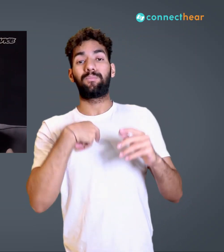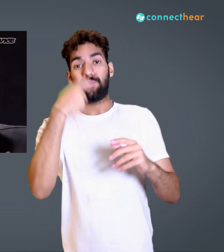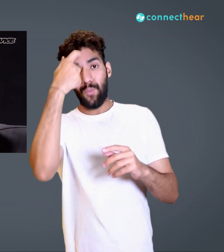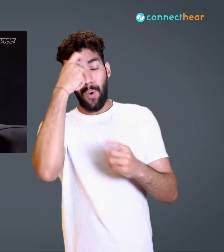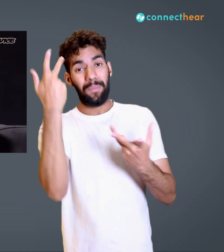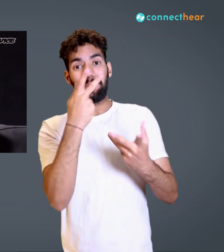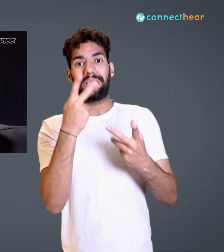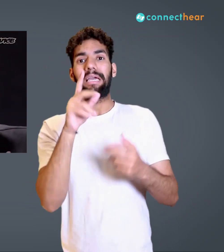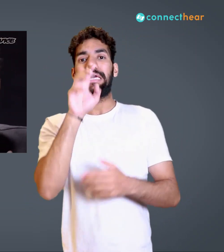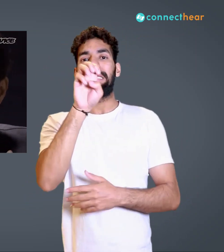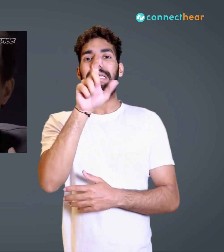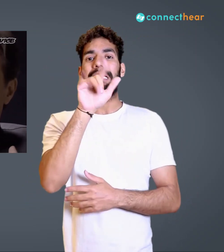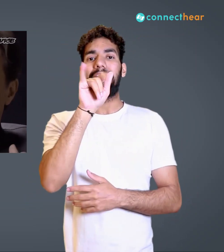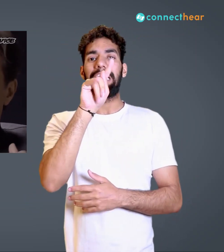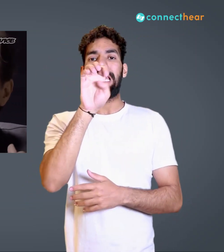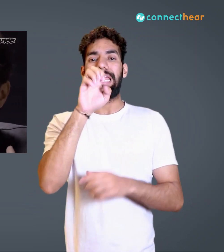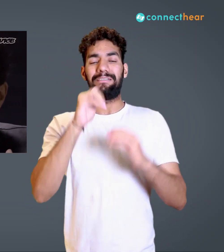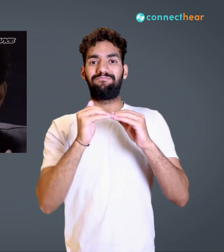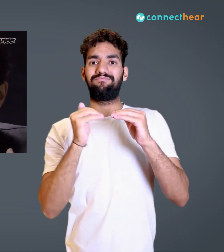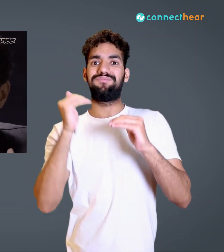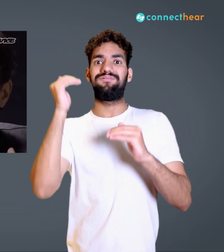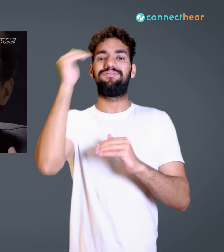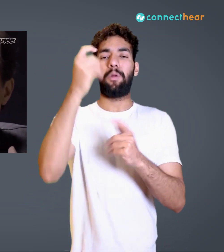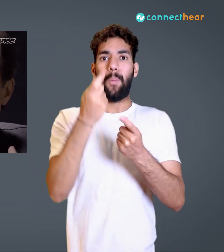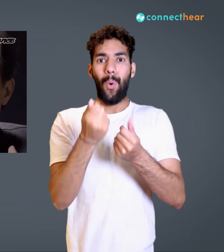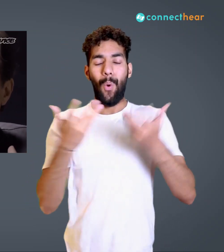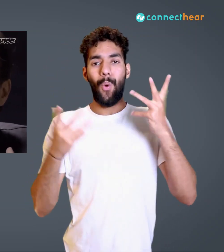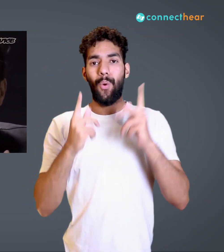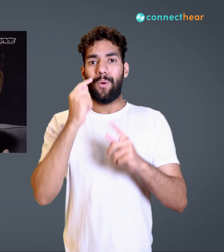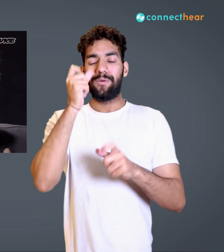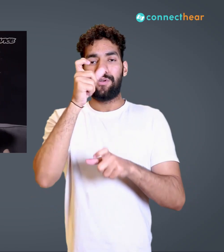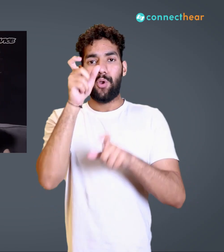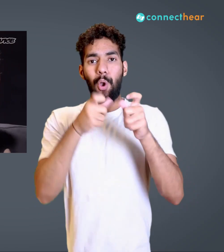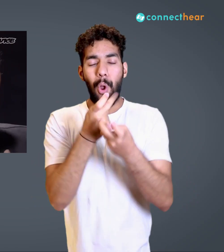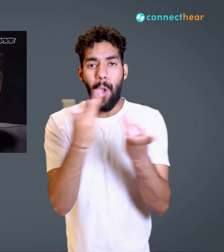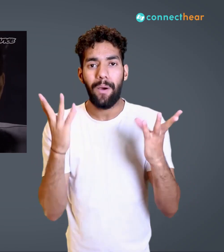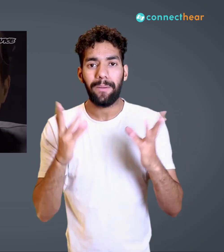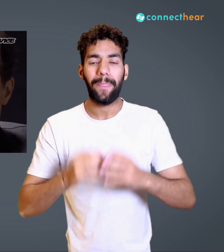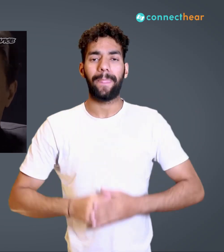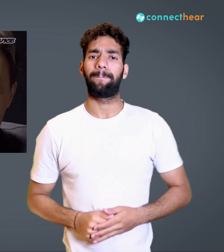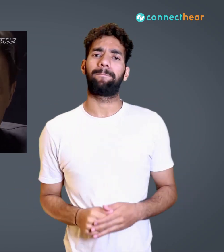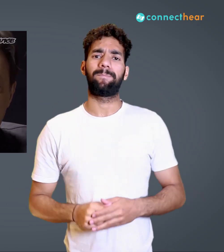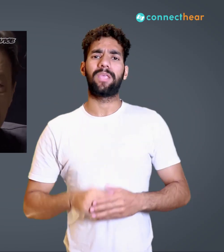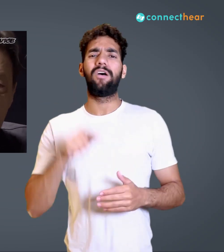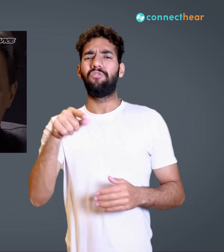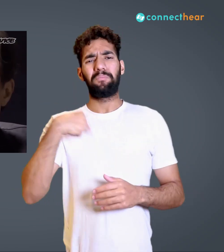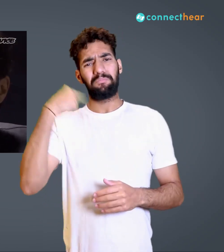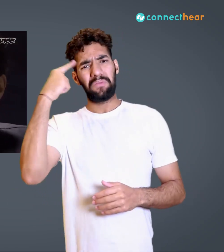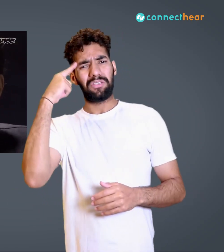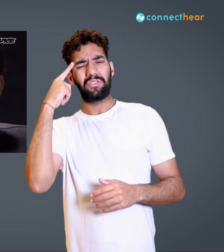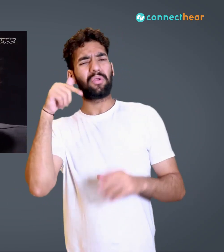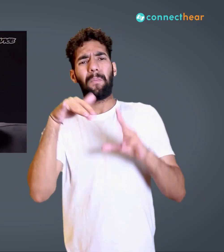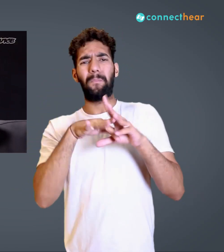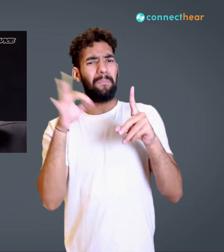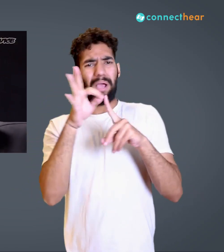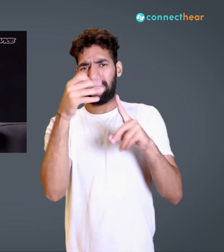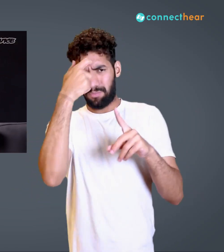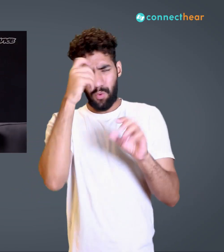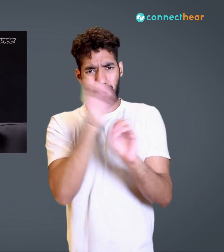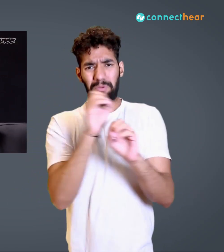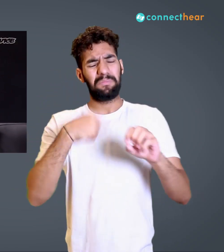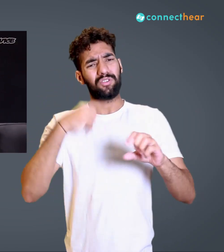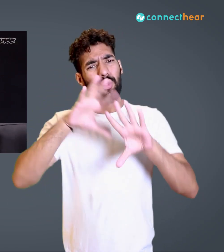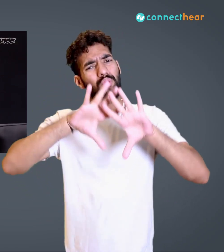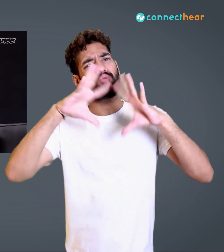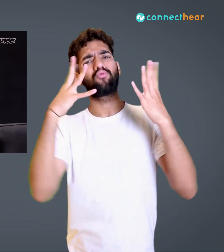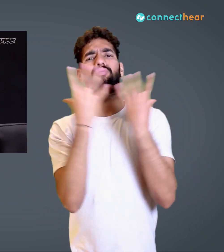is called elite capture. The ruling elite is above law. So it's not just Pakistan's problem, it's the